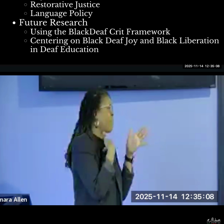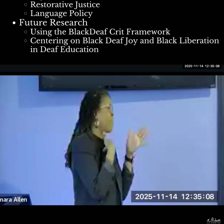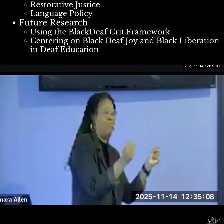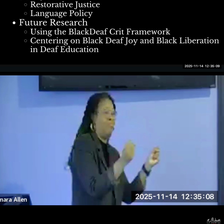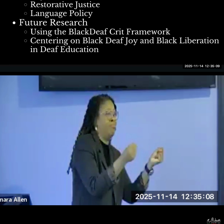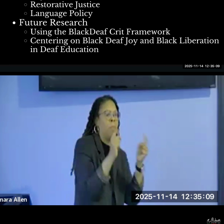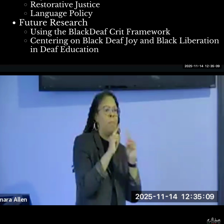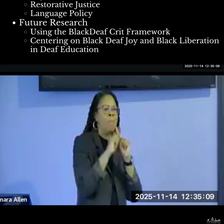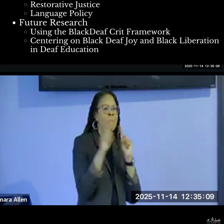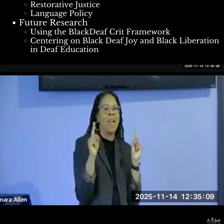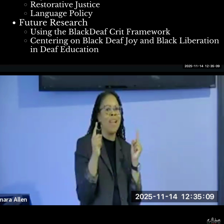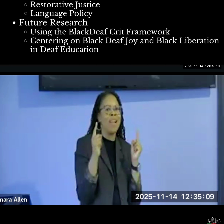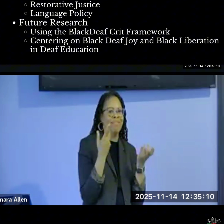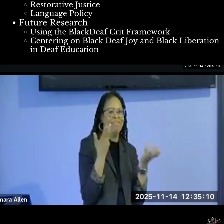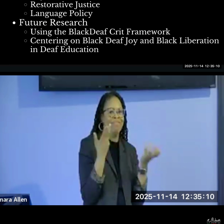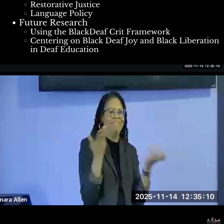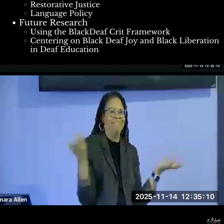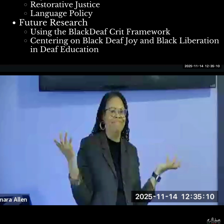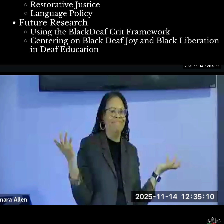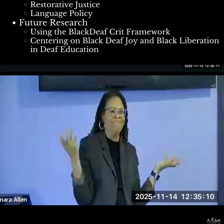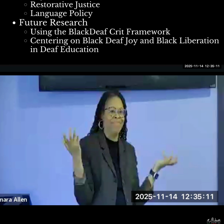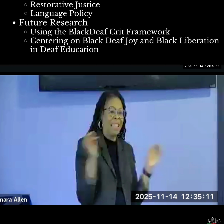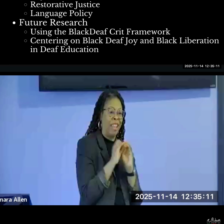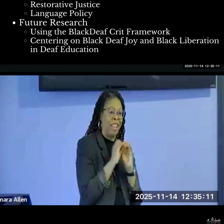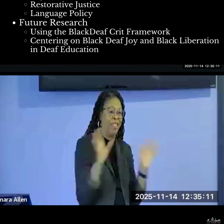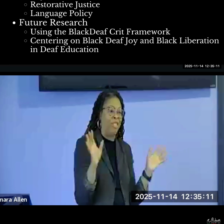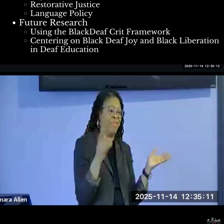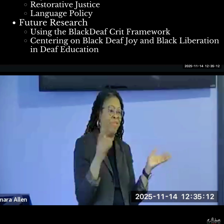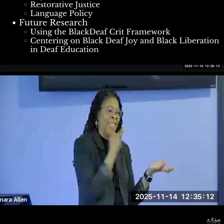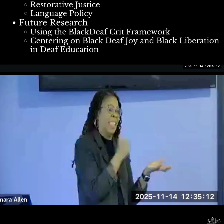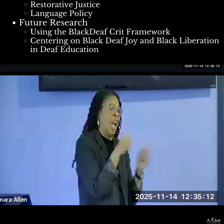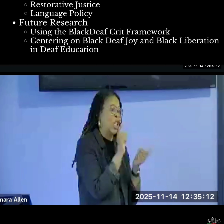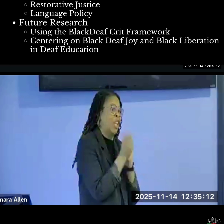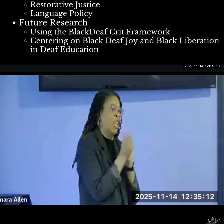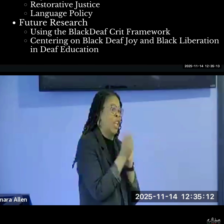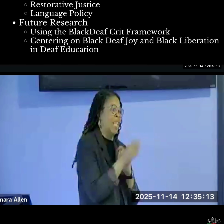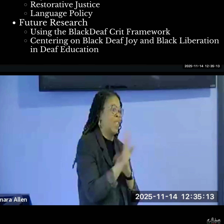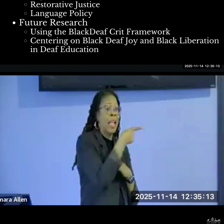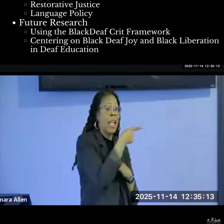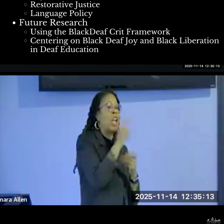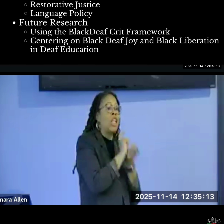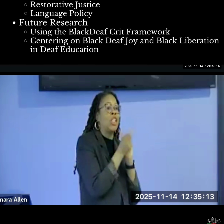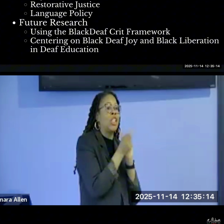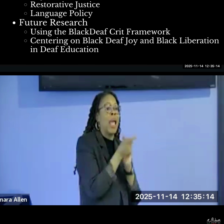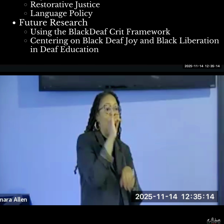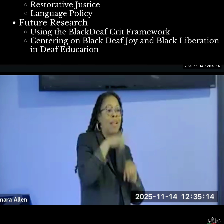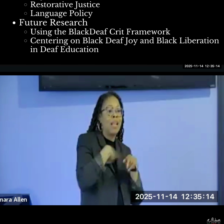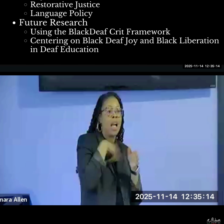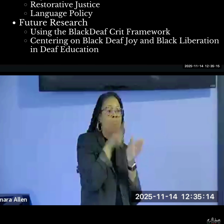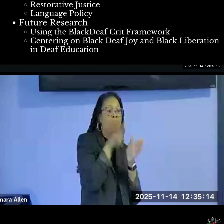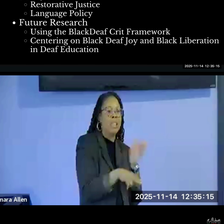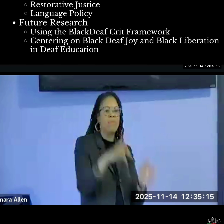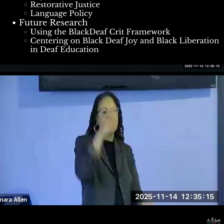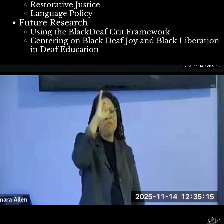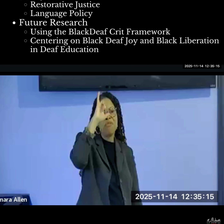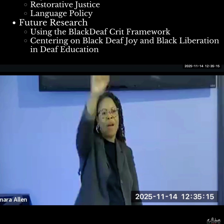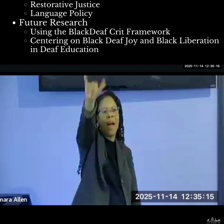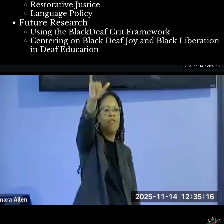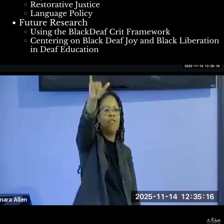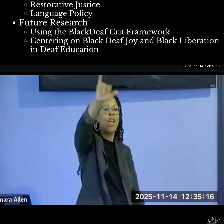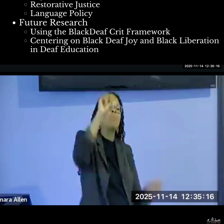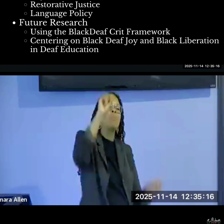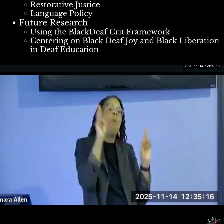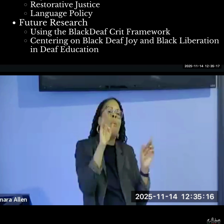And so we can talk all day about anti-Blackness and the different theories, but it's evident that it's not going to change.